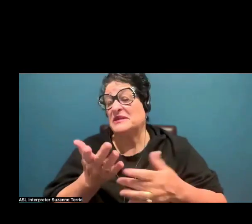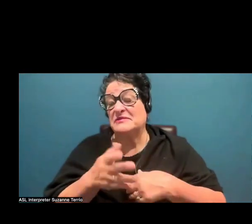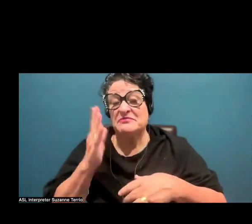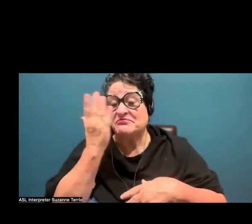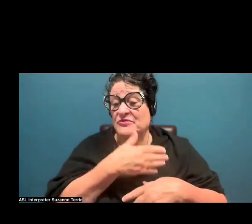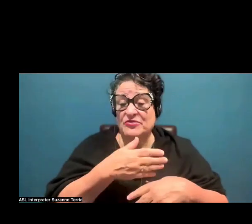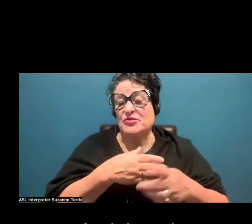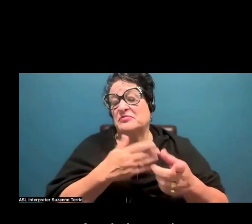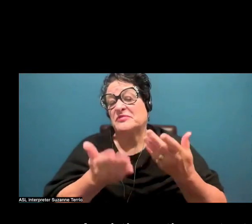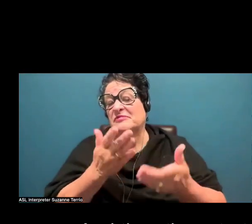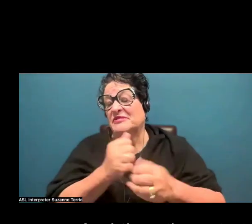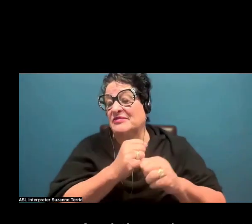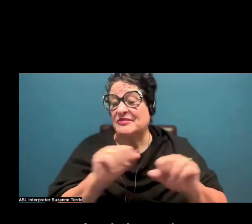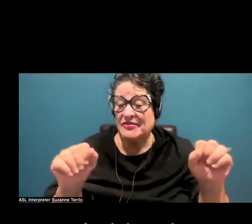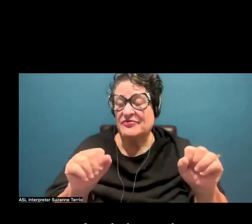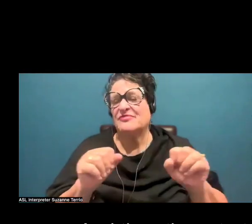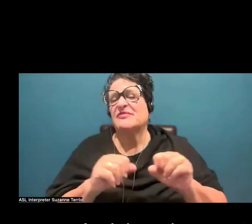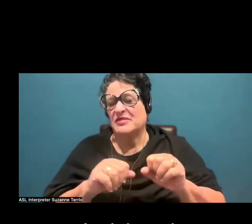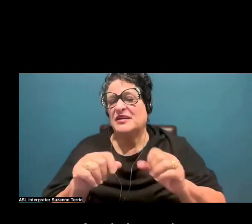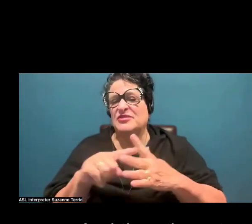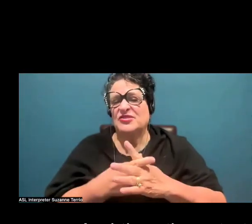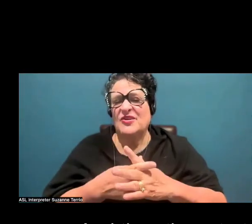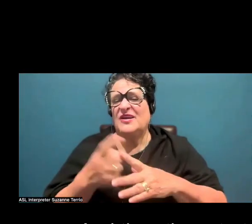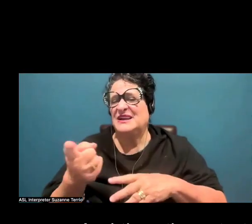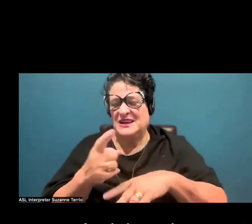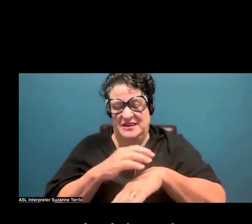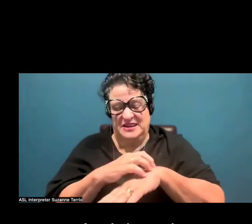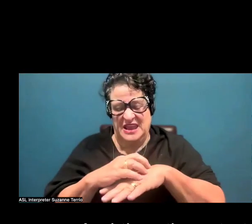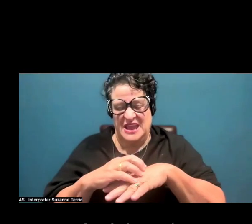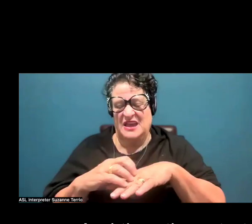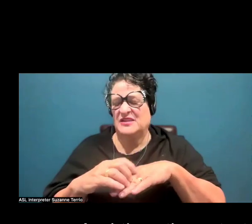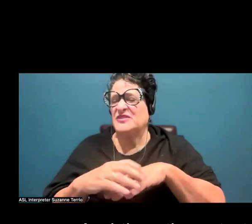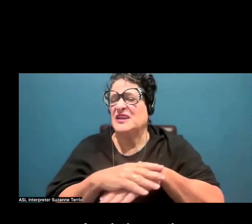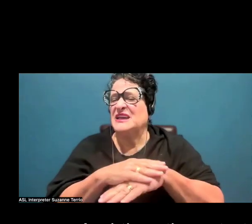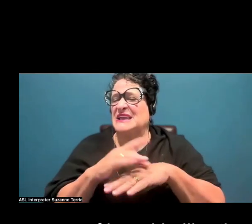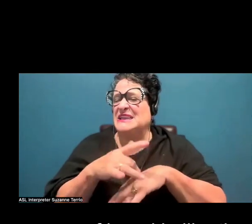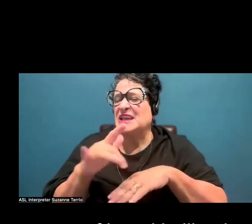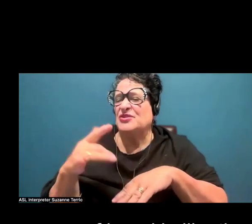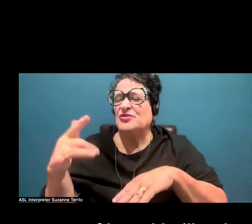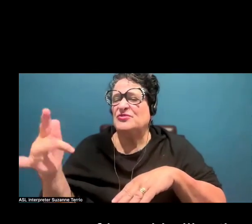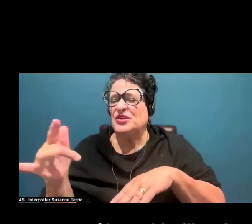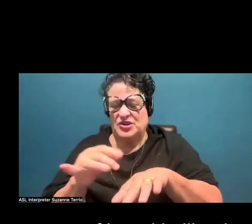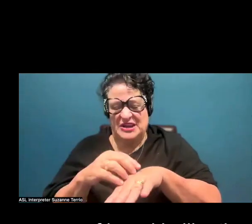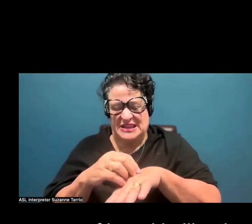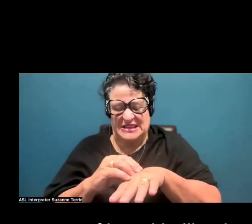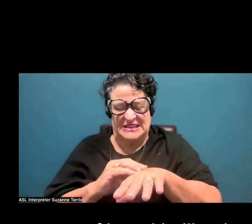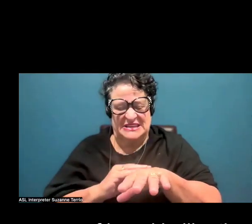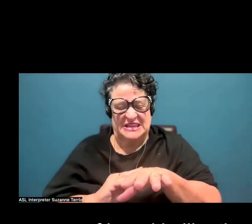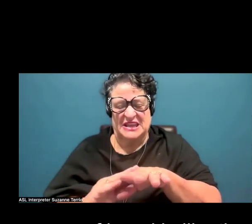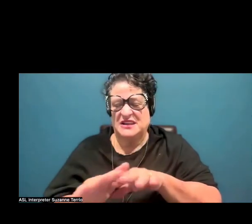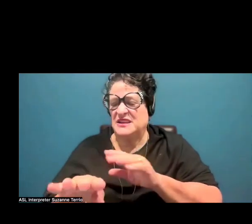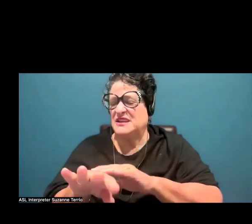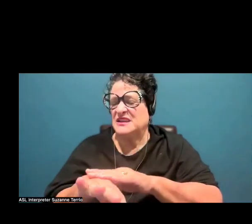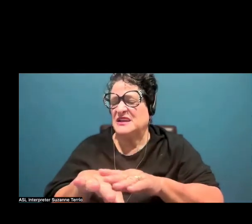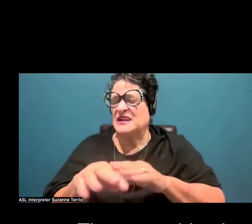she was safe. And then they started, the scales, each a shifting sort of silver, unfolding out of her skin like they were coming from the